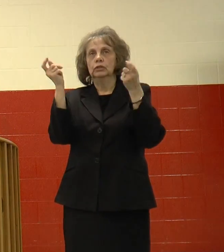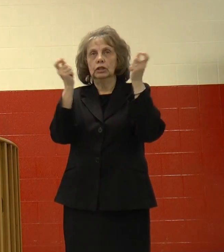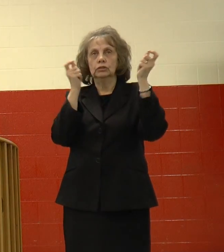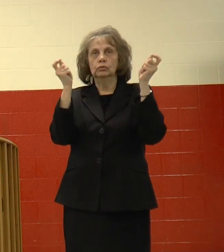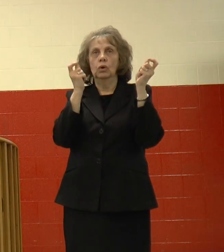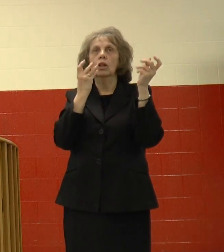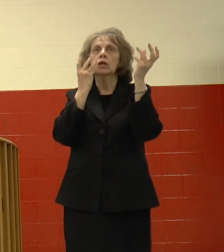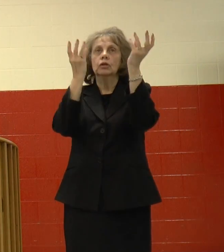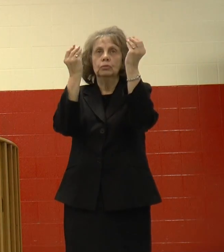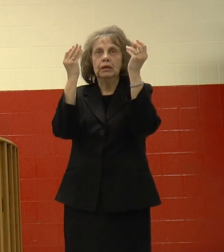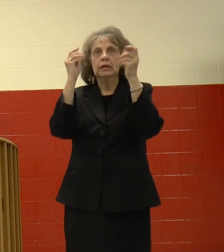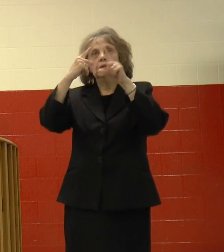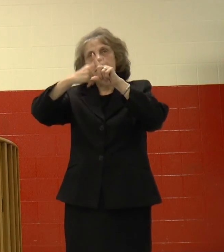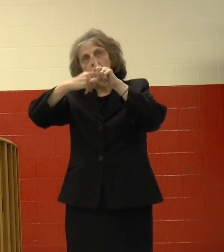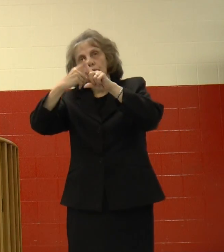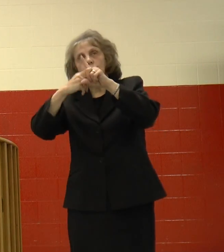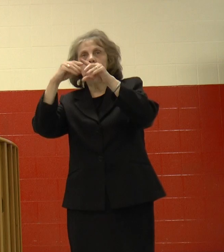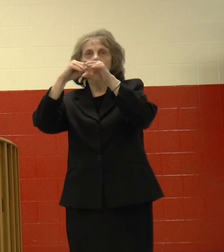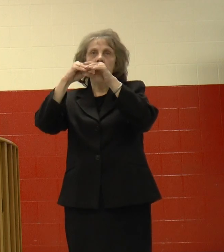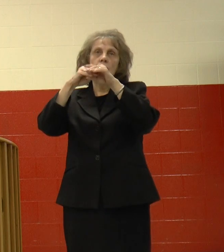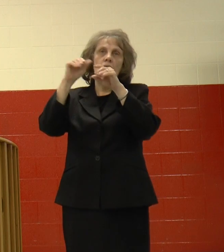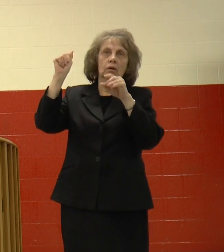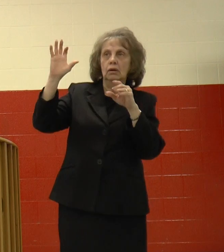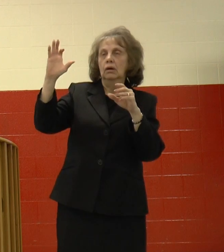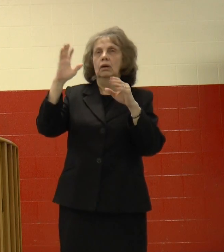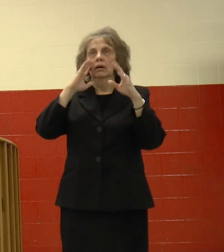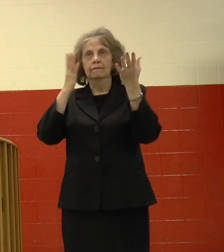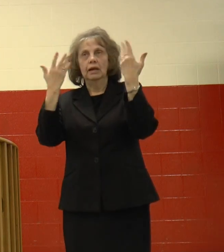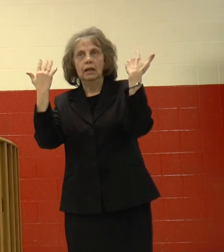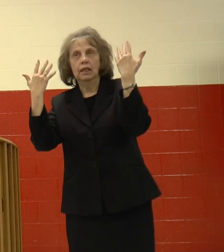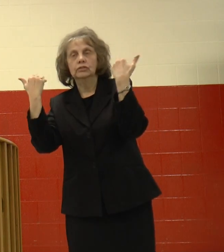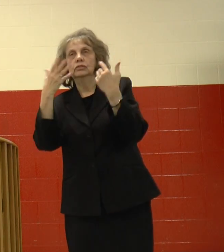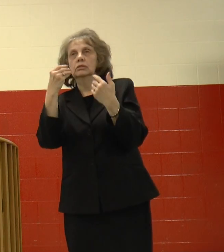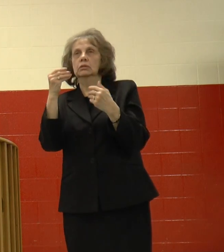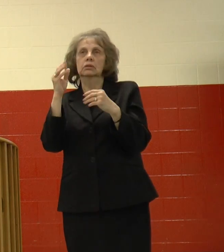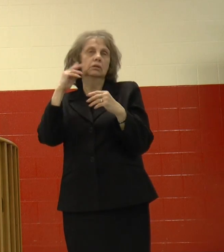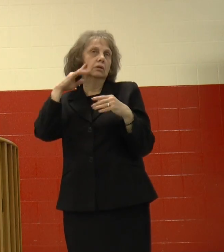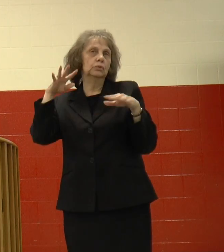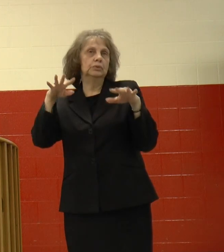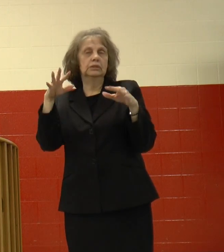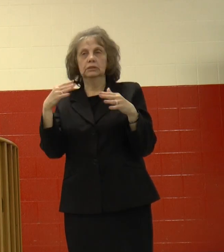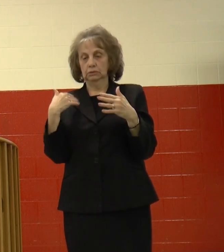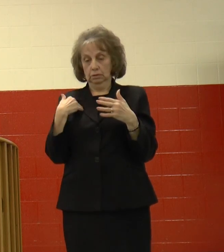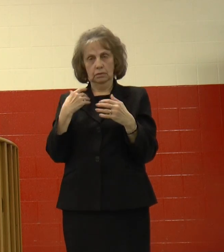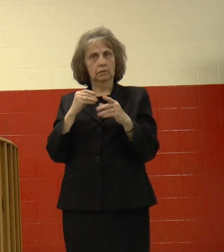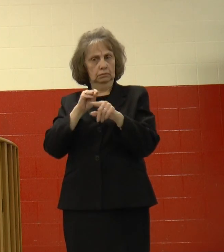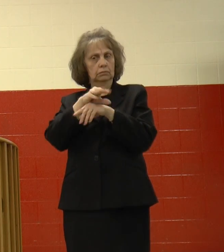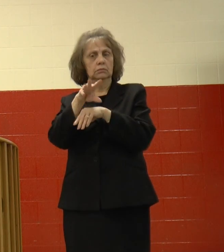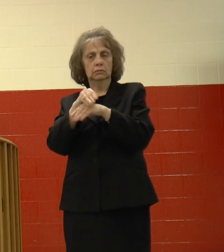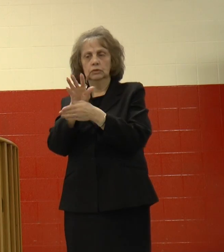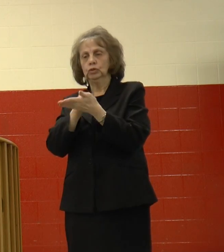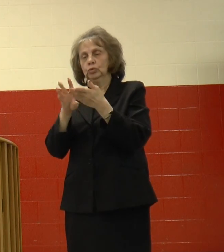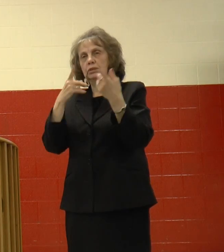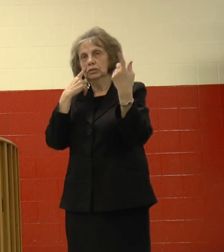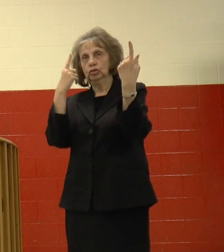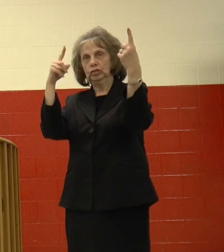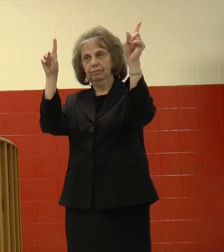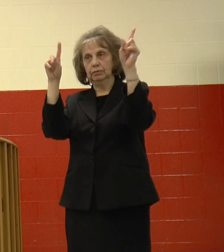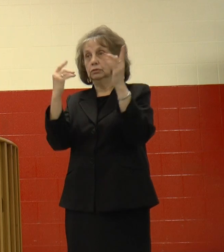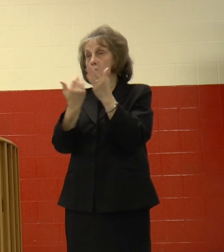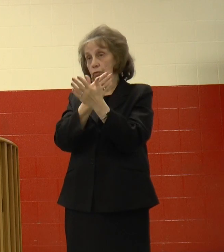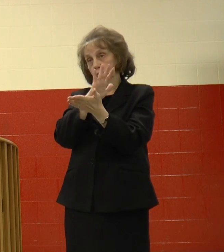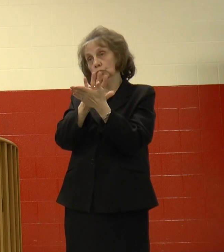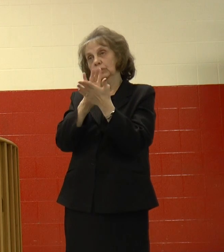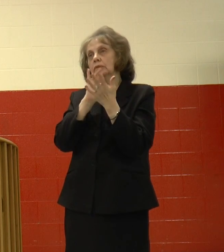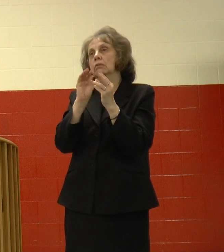humidity, temperature control, indoor air quality, ventilation, acoustics, these things have powerful influences on student achievement. So new schools